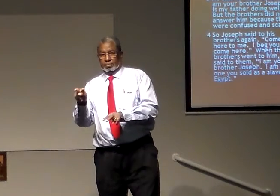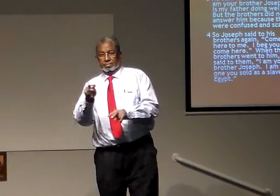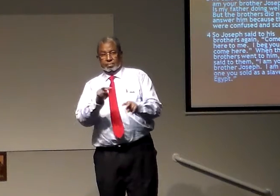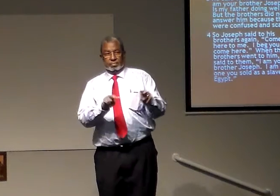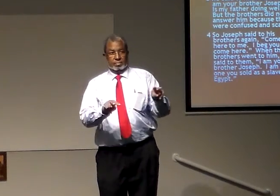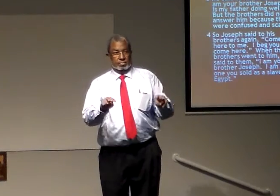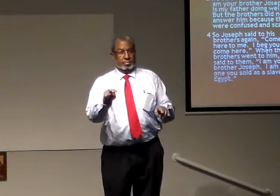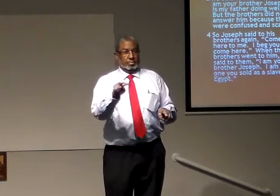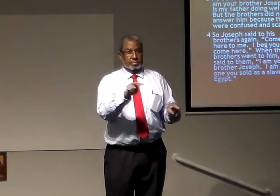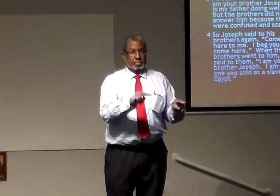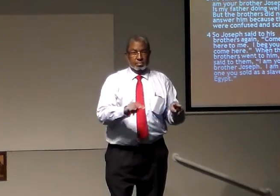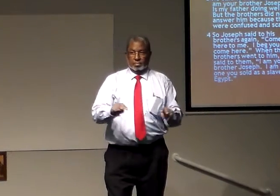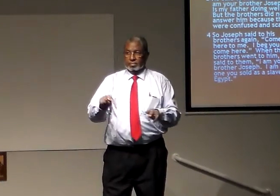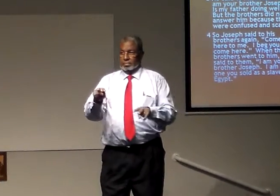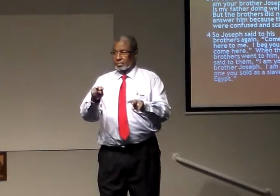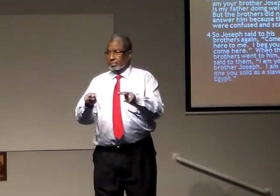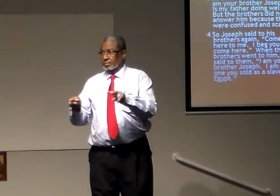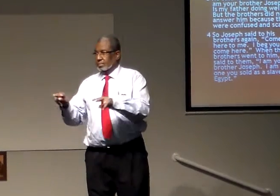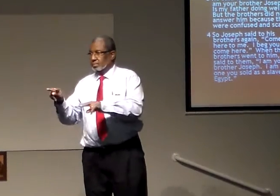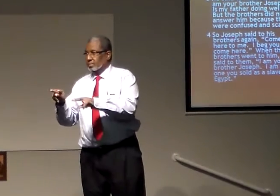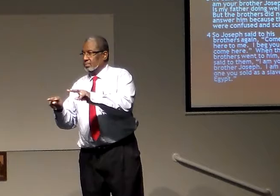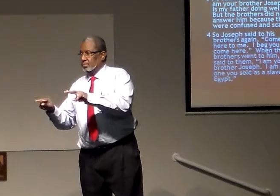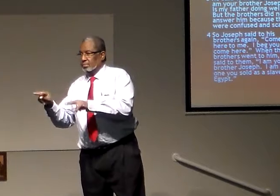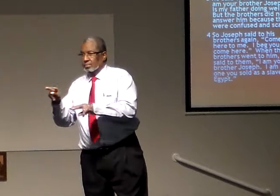Joseph looked at them, and looked